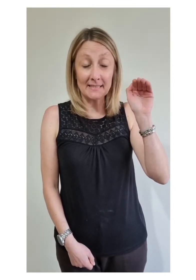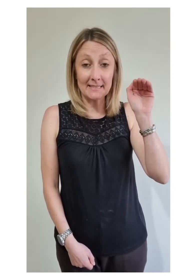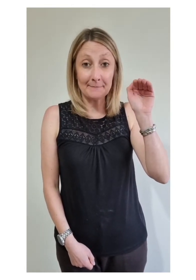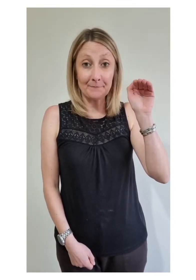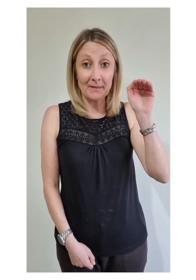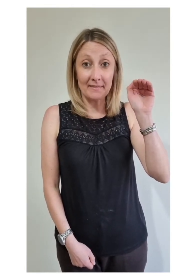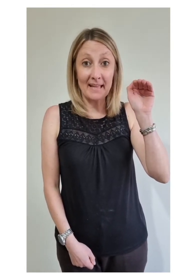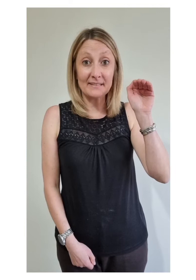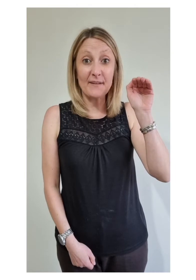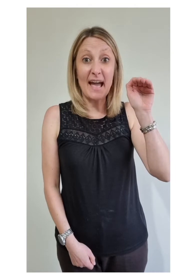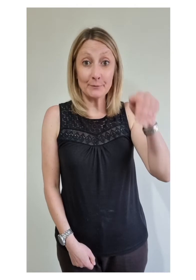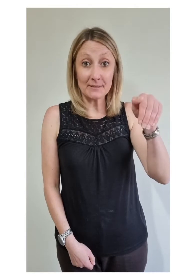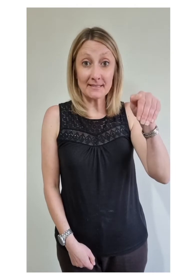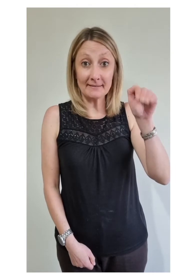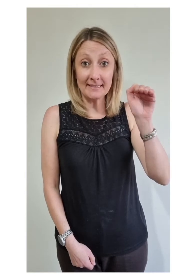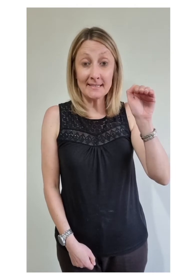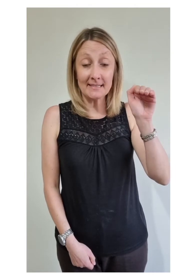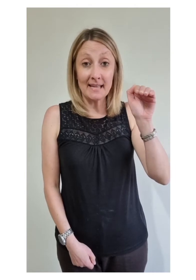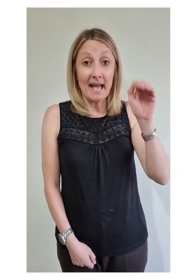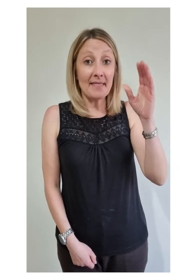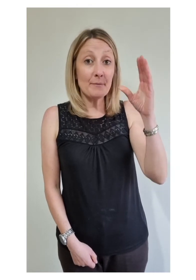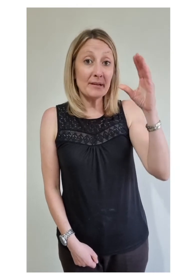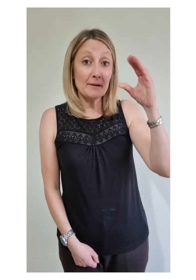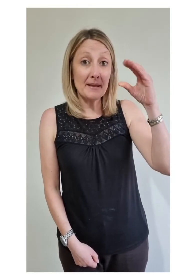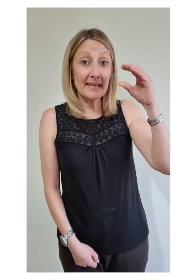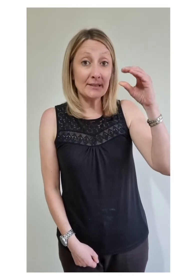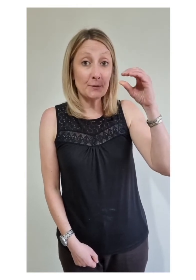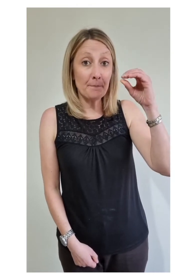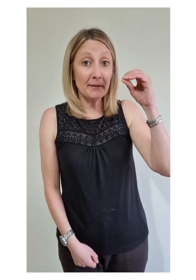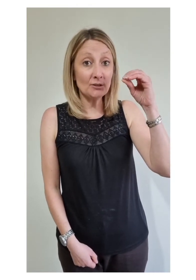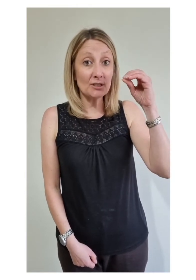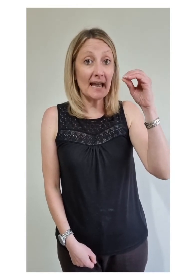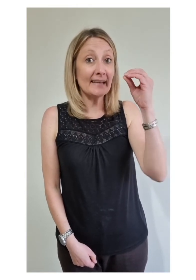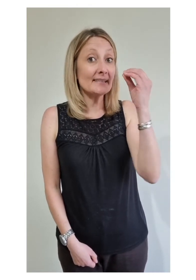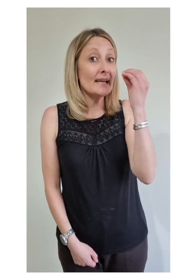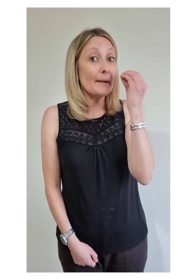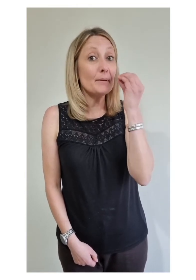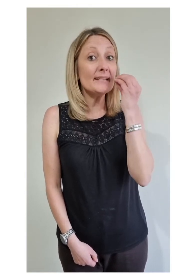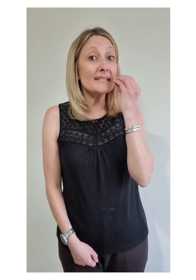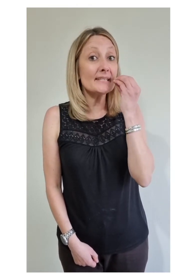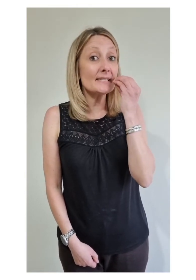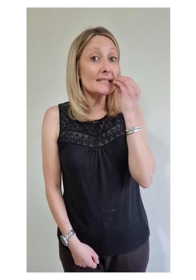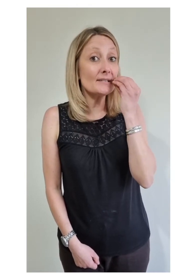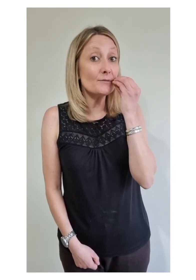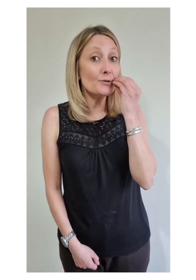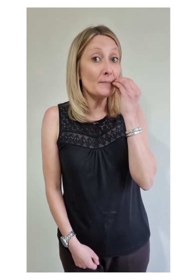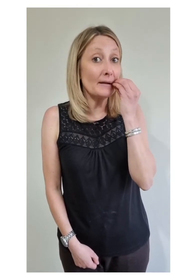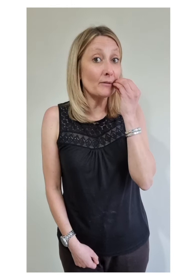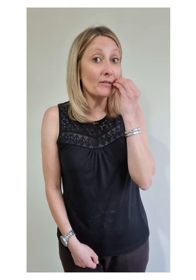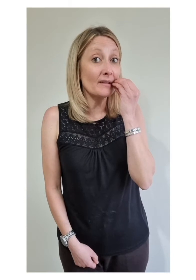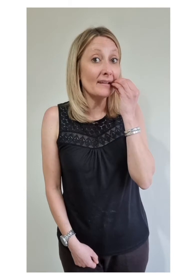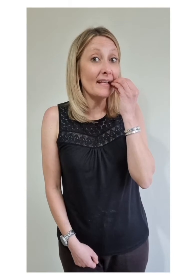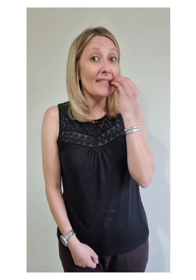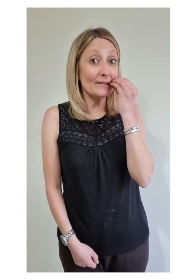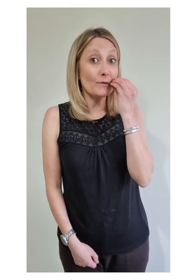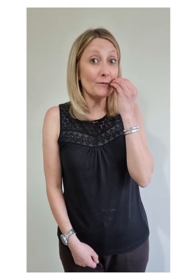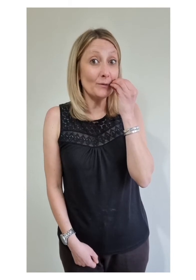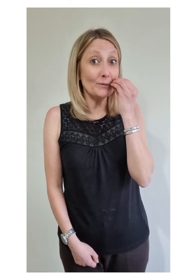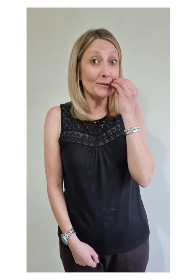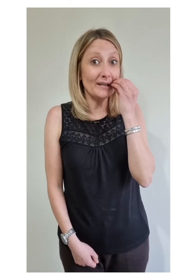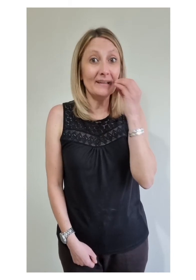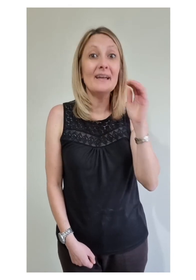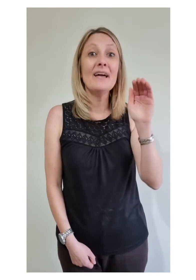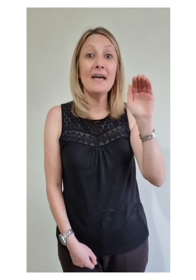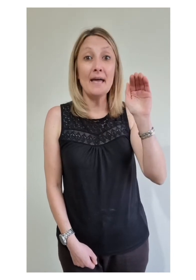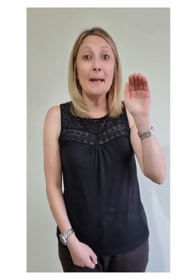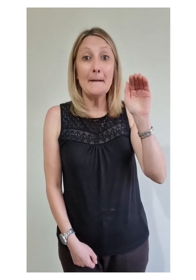the wrist. That's for outside. And then we're going to make it into a bunched hand and place it at the side of your mouth. That's for